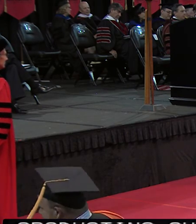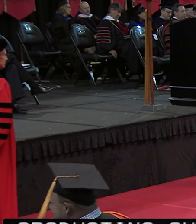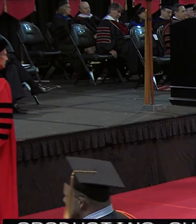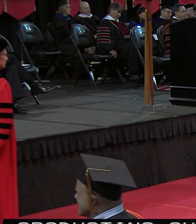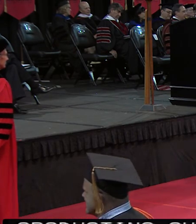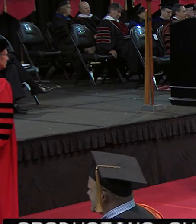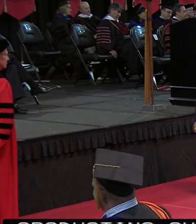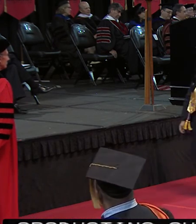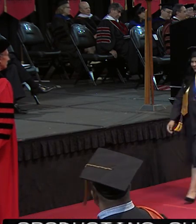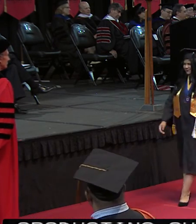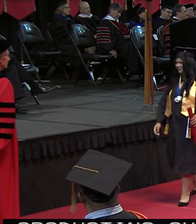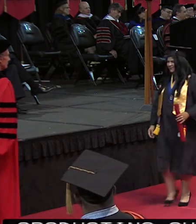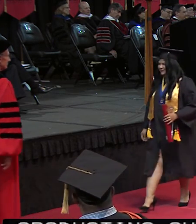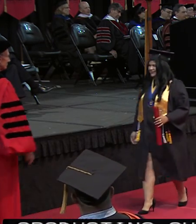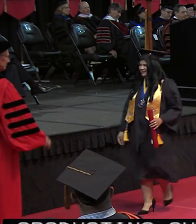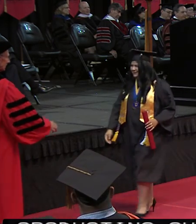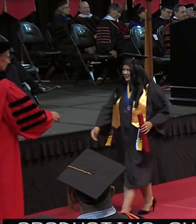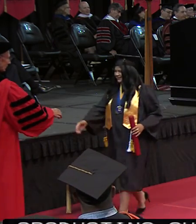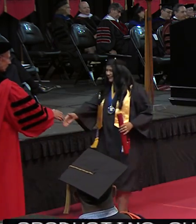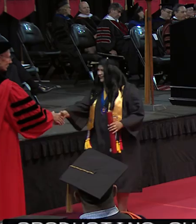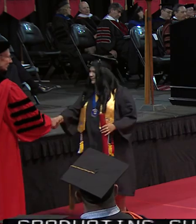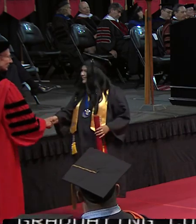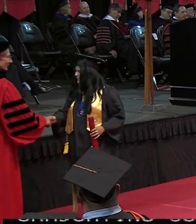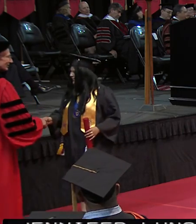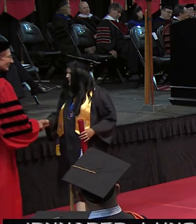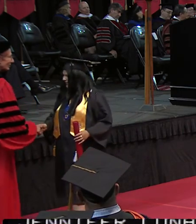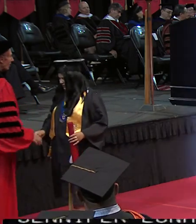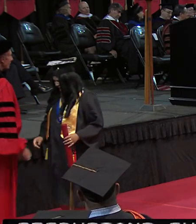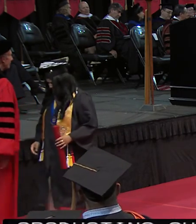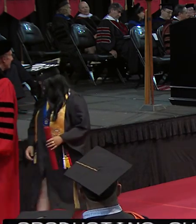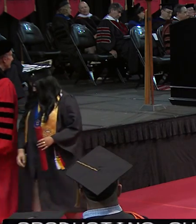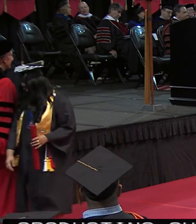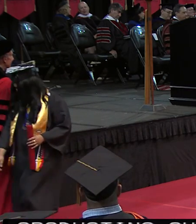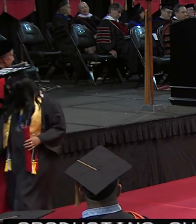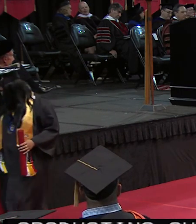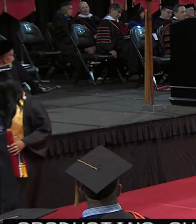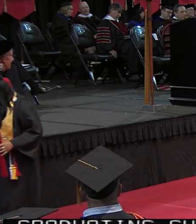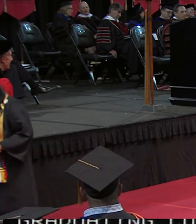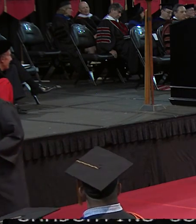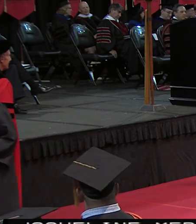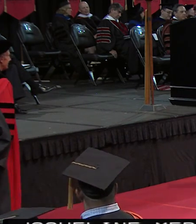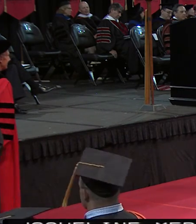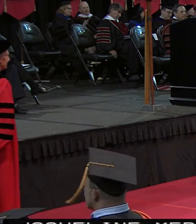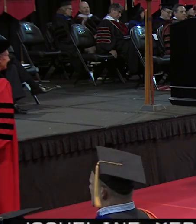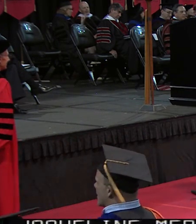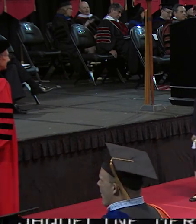For the Bachelor of Science in Criminal Justice, Taylor Grace Allen.